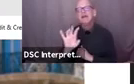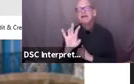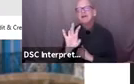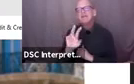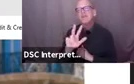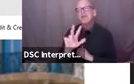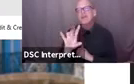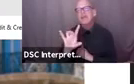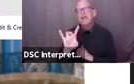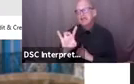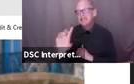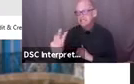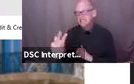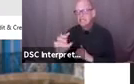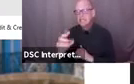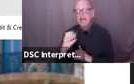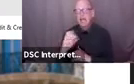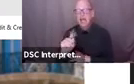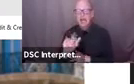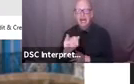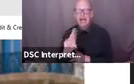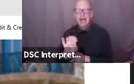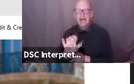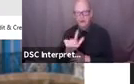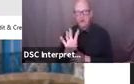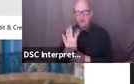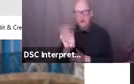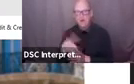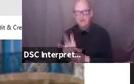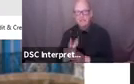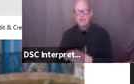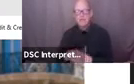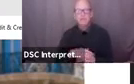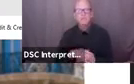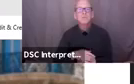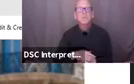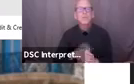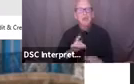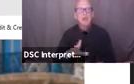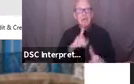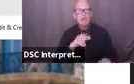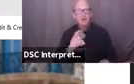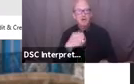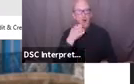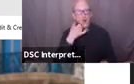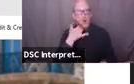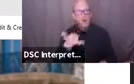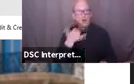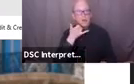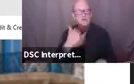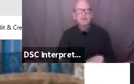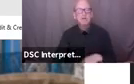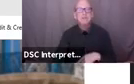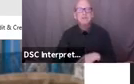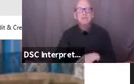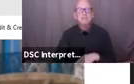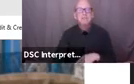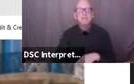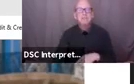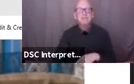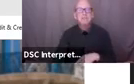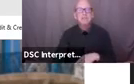866-488-7386. That is a hotline that is open 24/7 to take your calls and answer questions